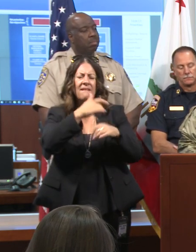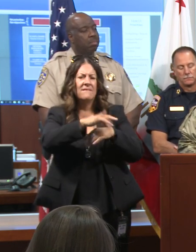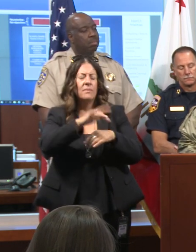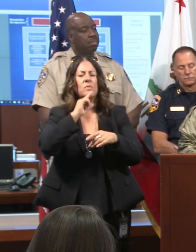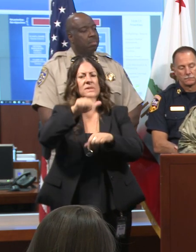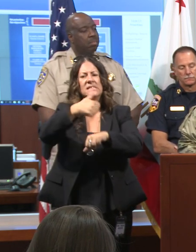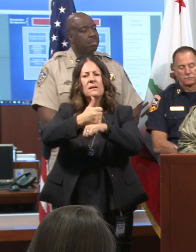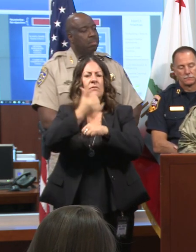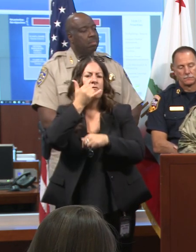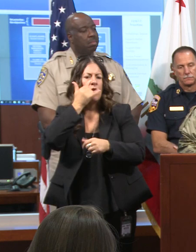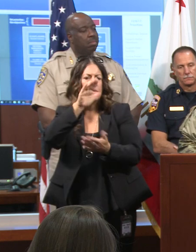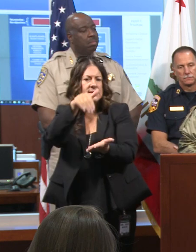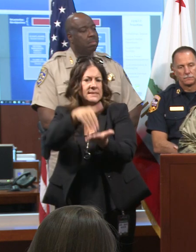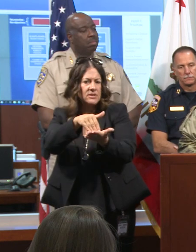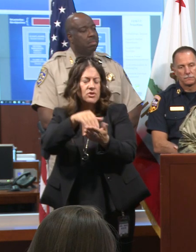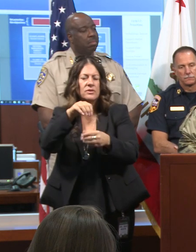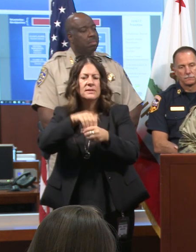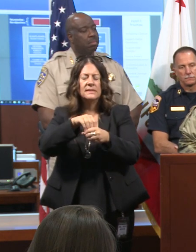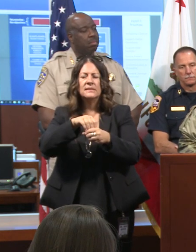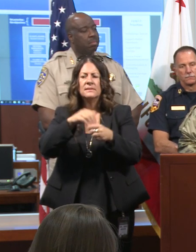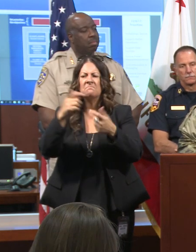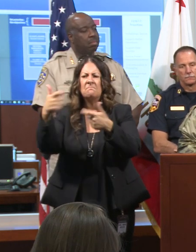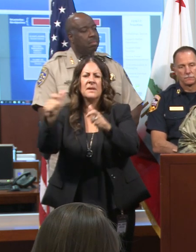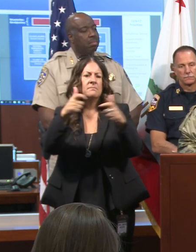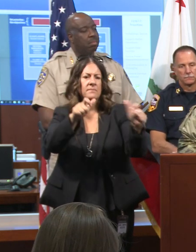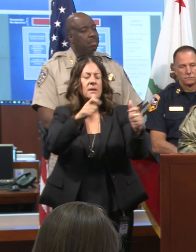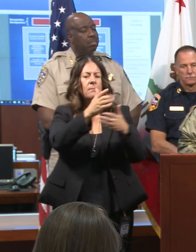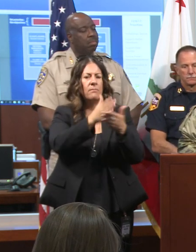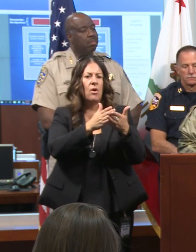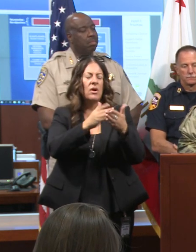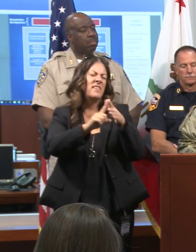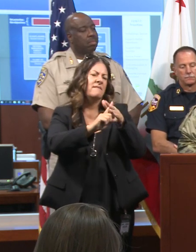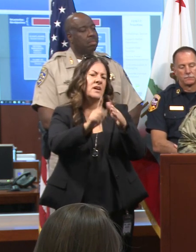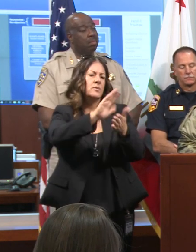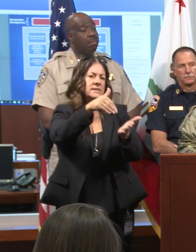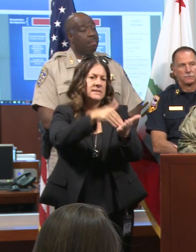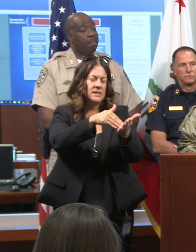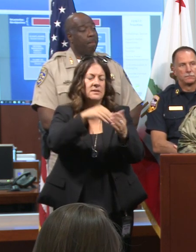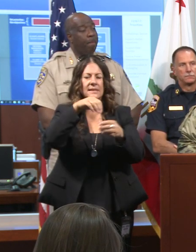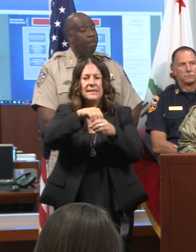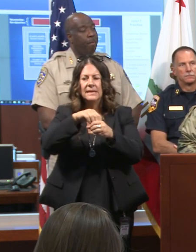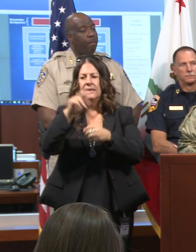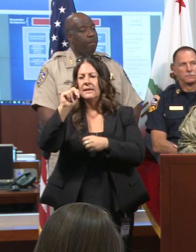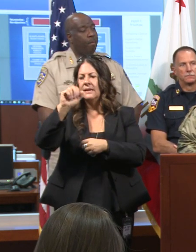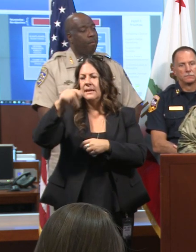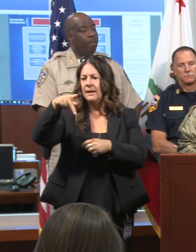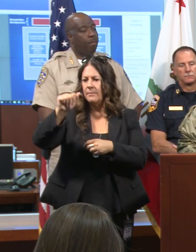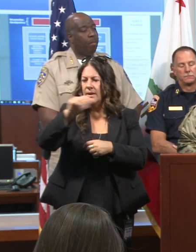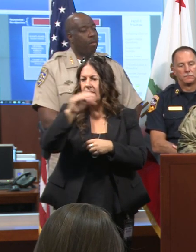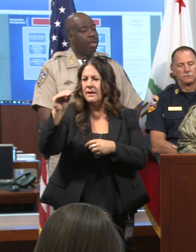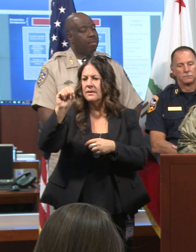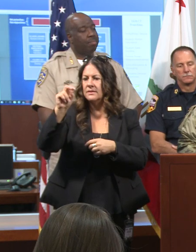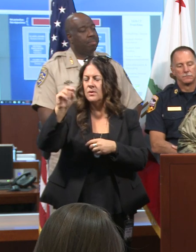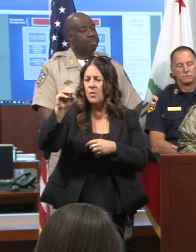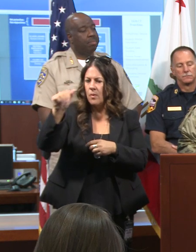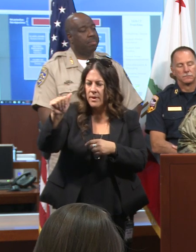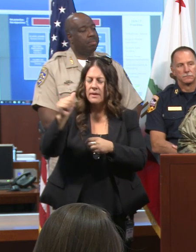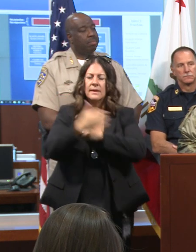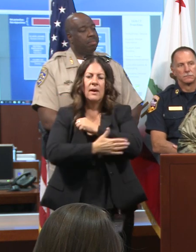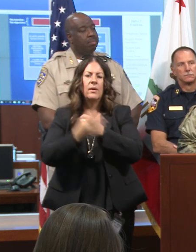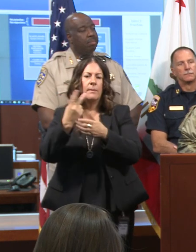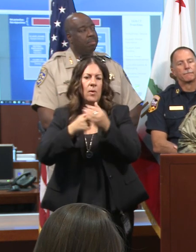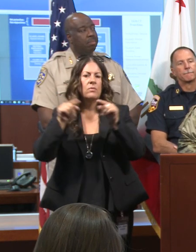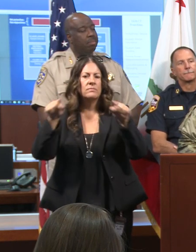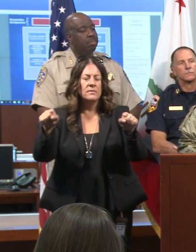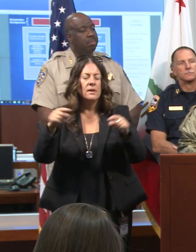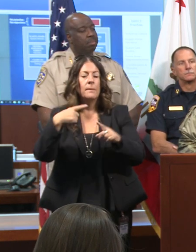phone centers at the major evacuation centers in both Napa and Sonoma County. We've also just received a